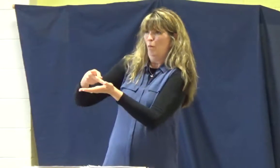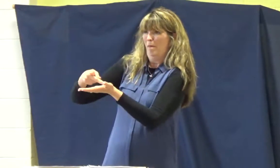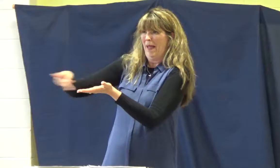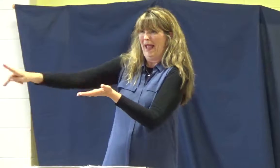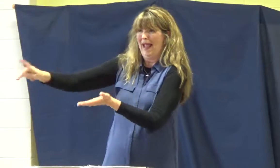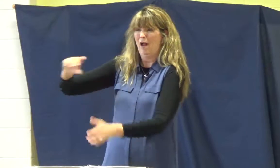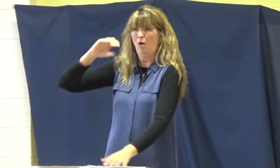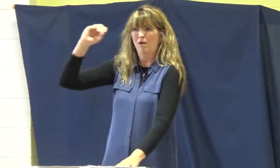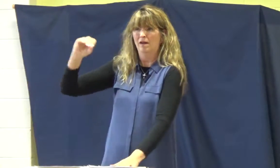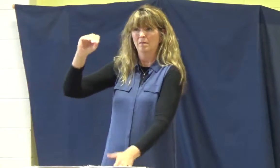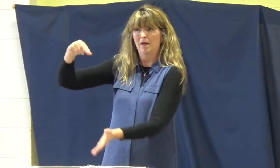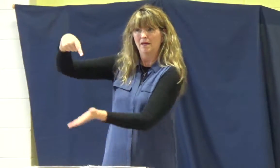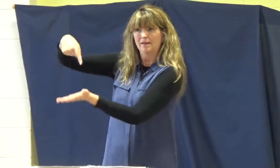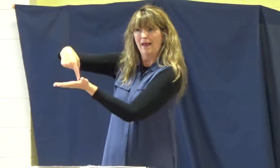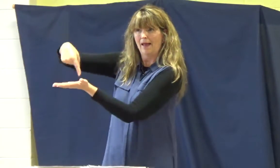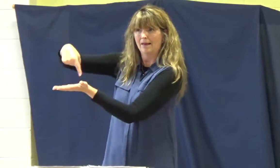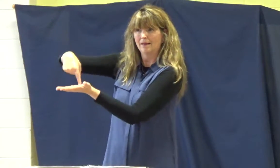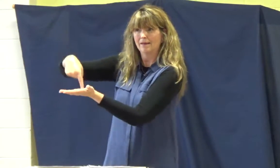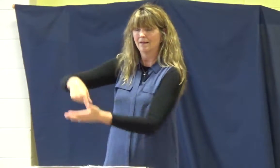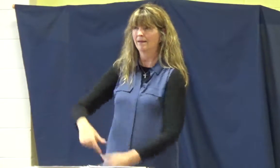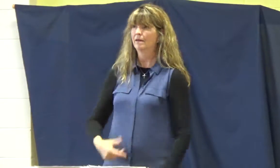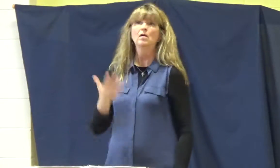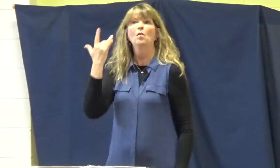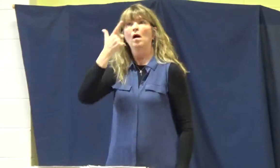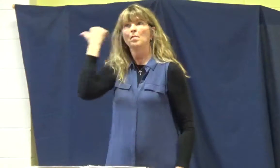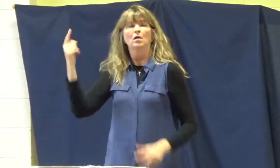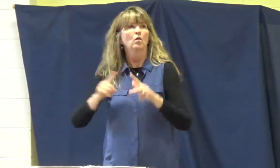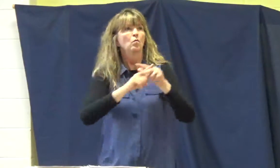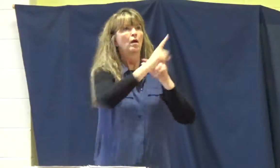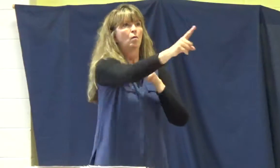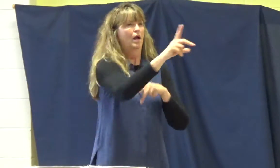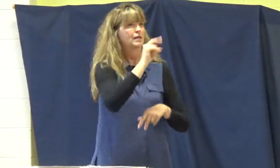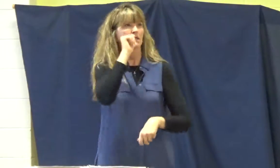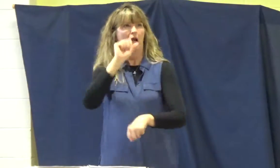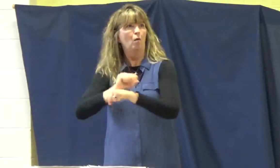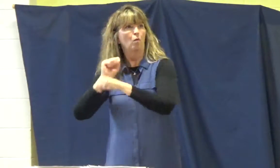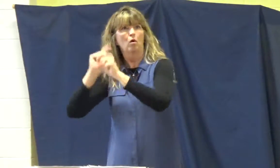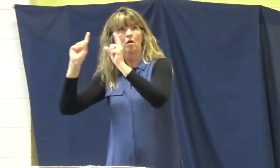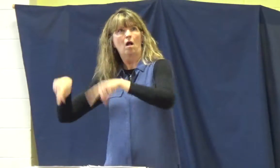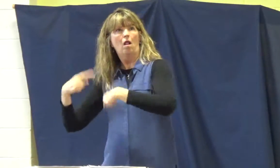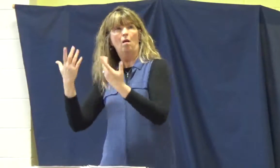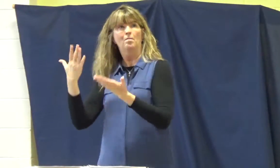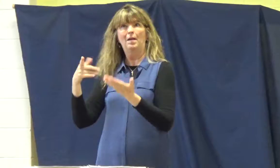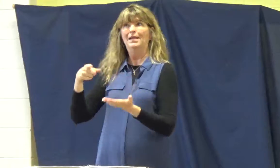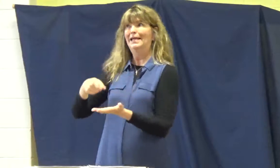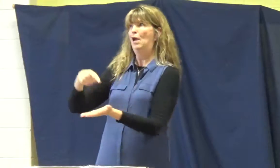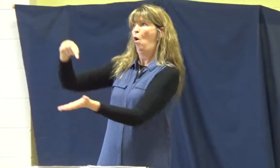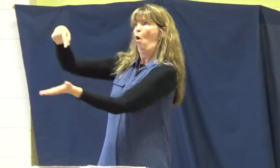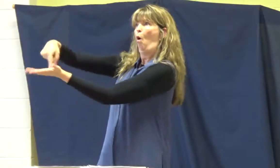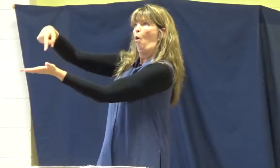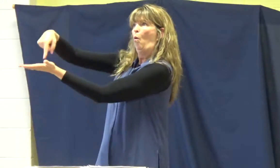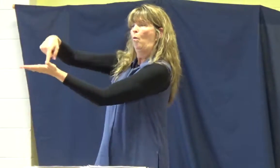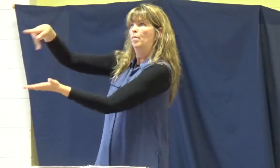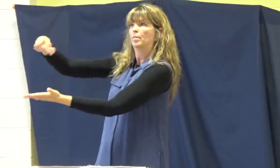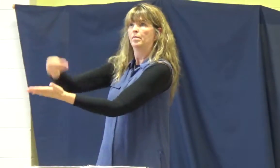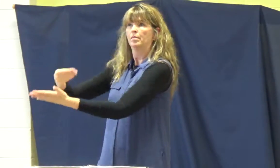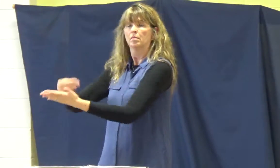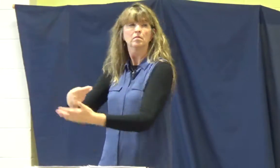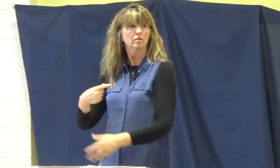He was even offering to pay for Onesimus' debt and for